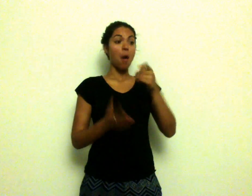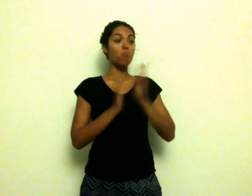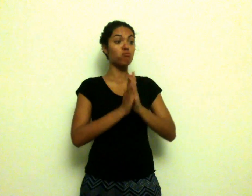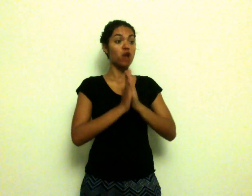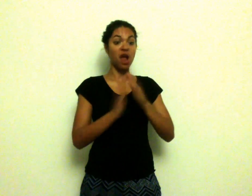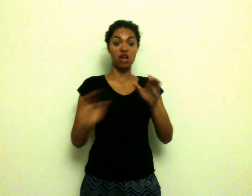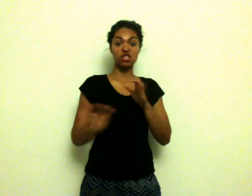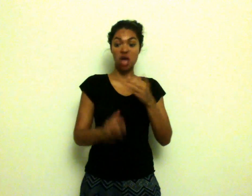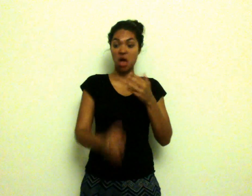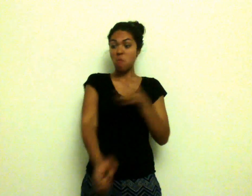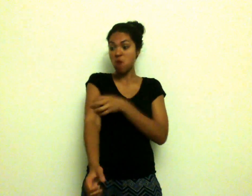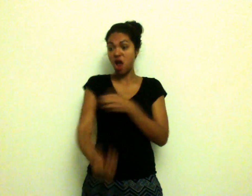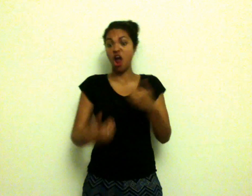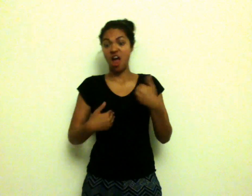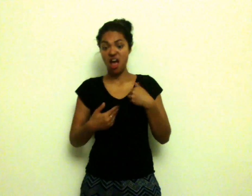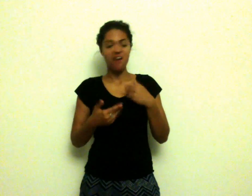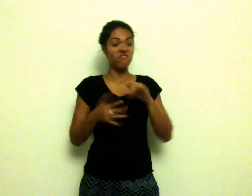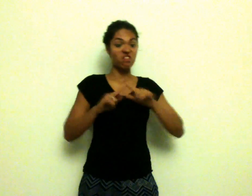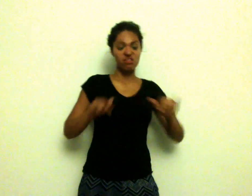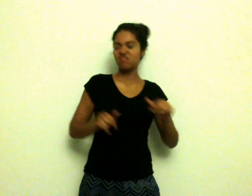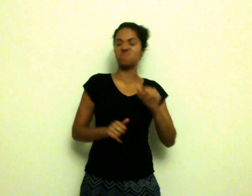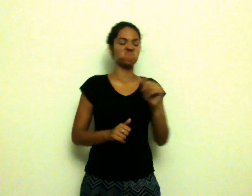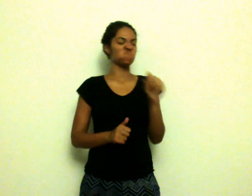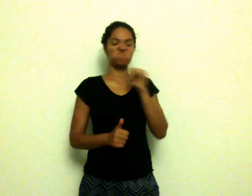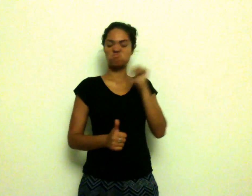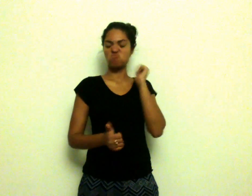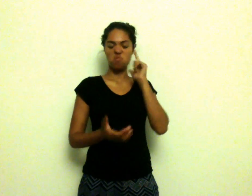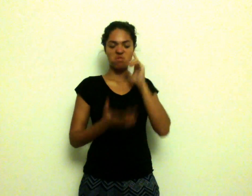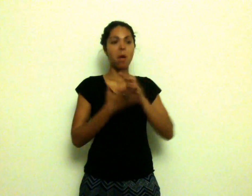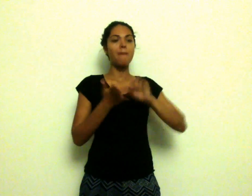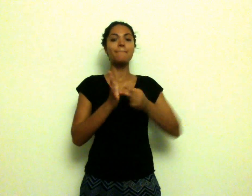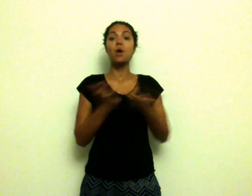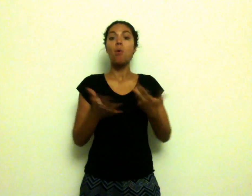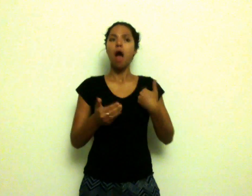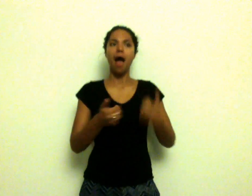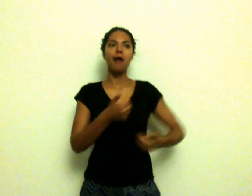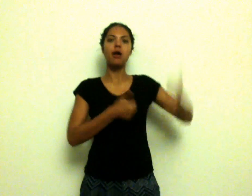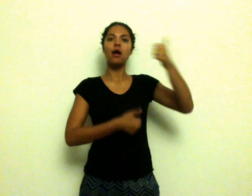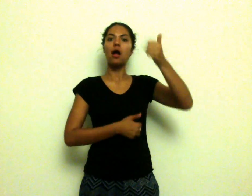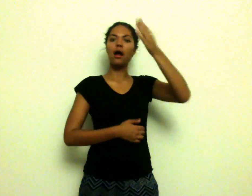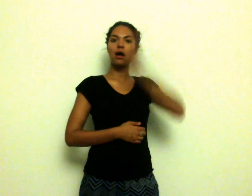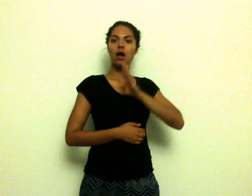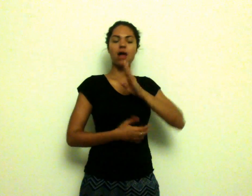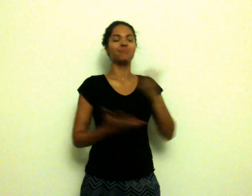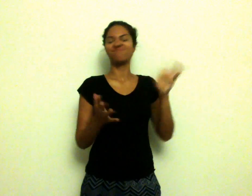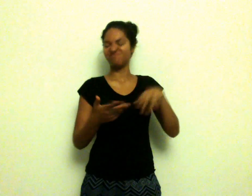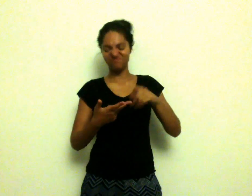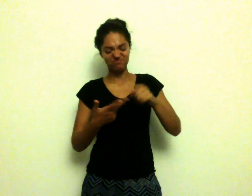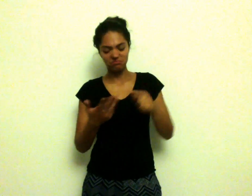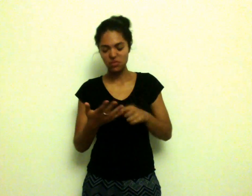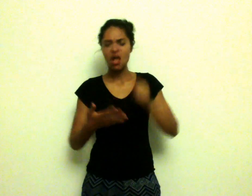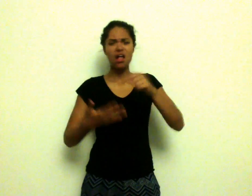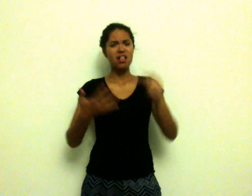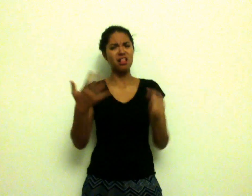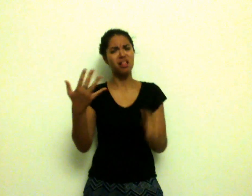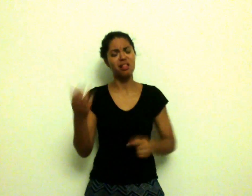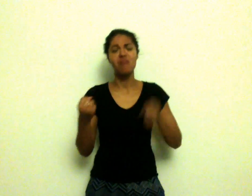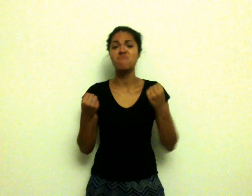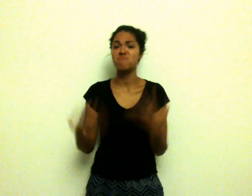on and on and on. And all I'm saying to you is that when you come down to the core of pluralization,